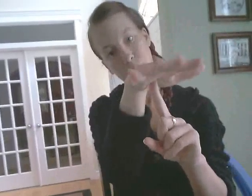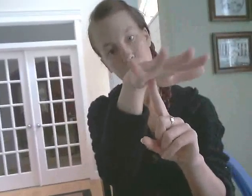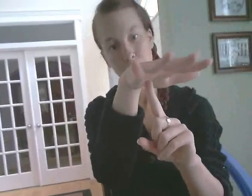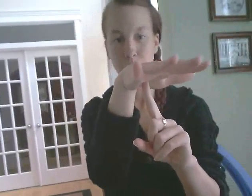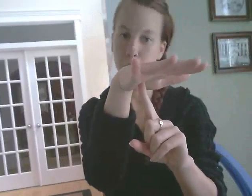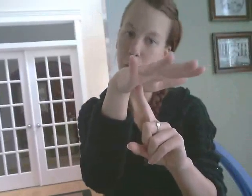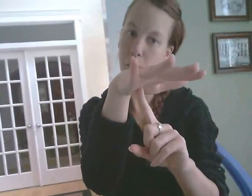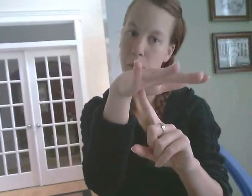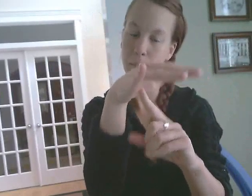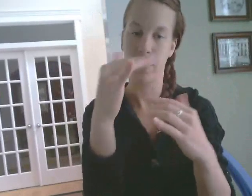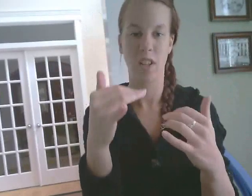to neutral.